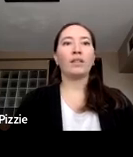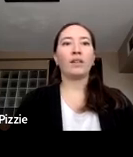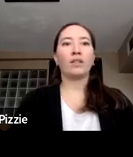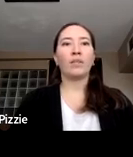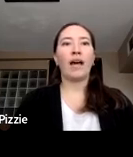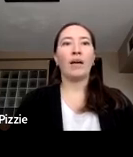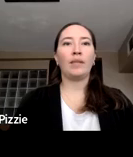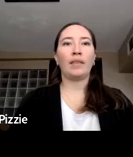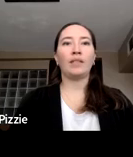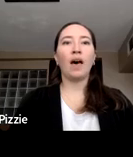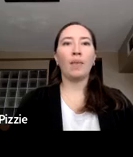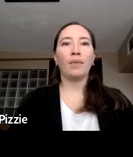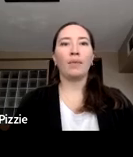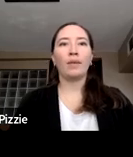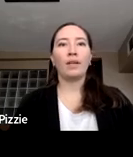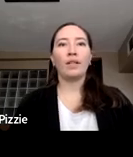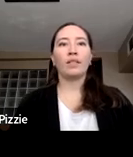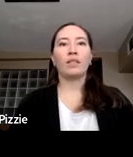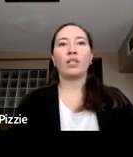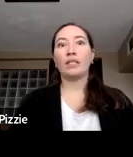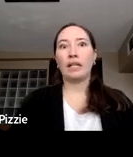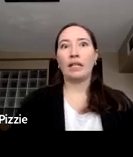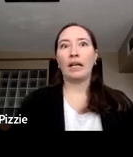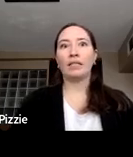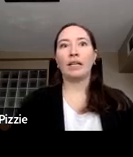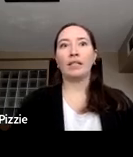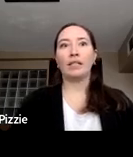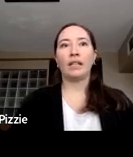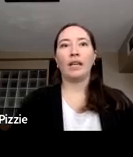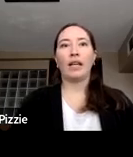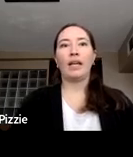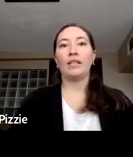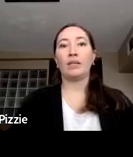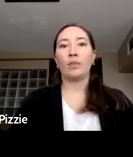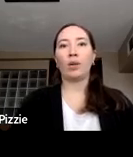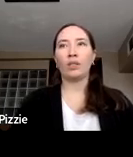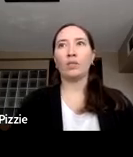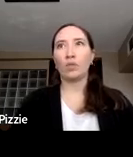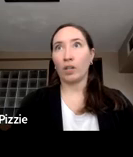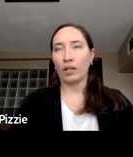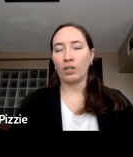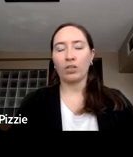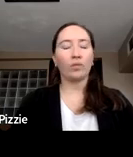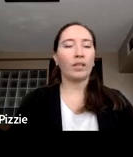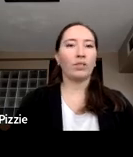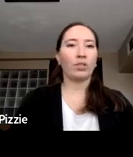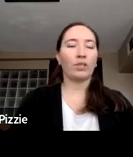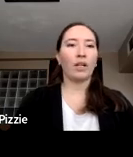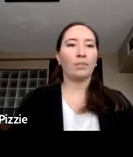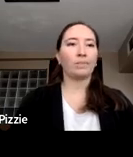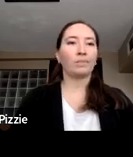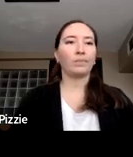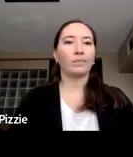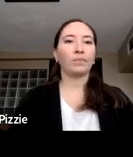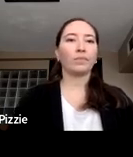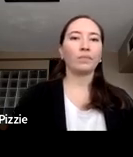And there are some tabs at the top, such as data analysis and data reports, which I'll get into in just a minute.